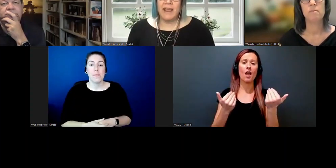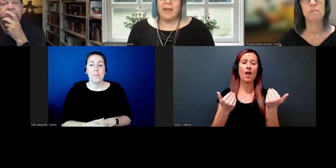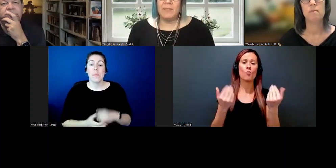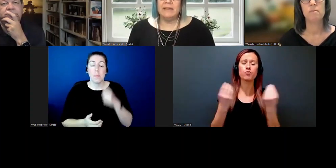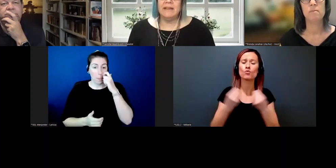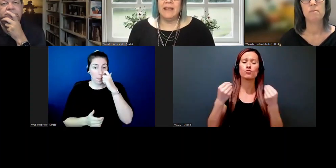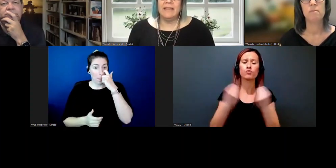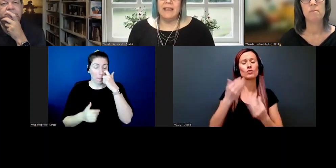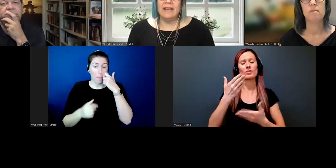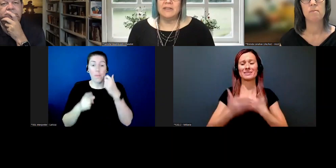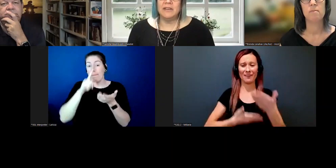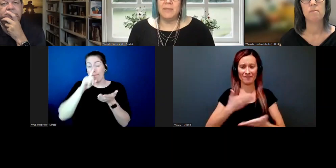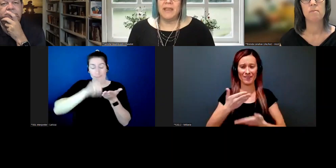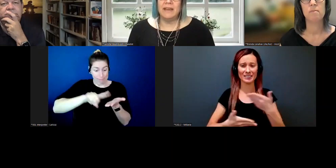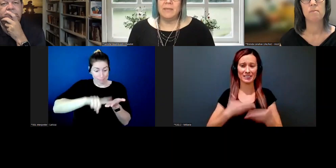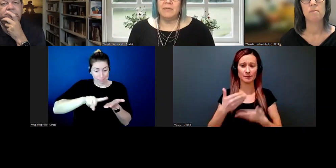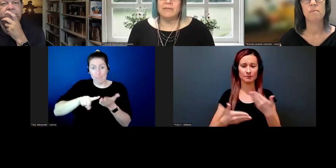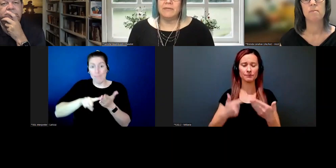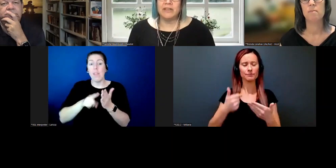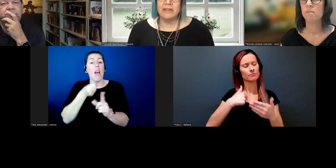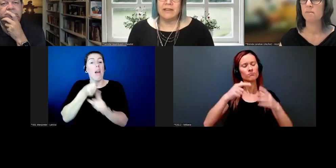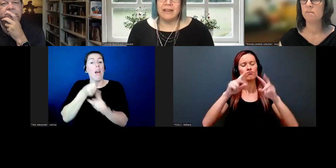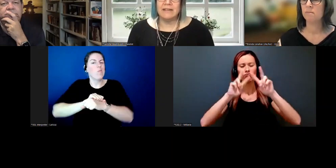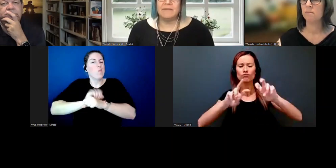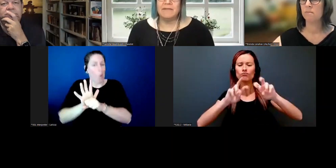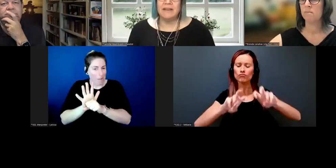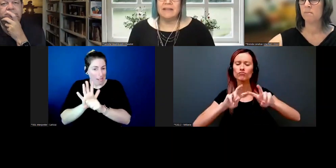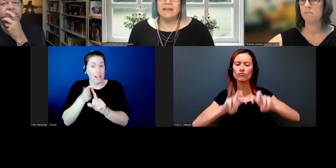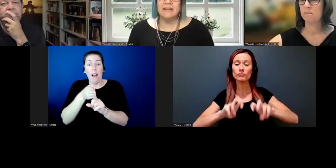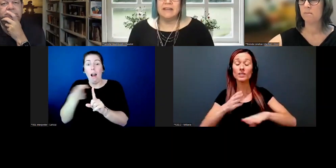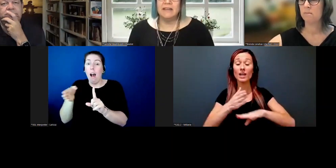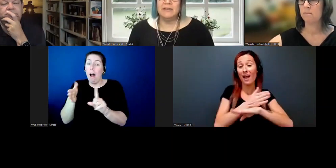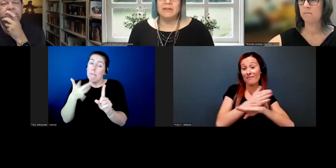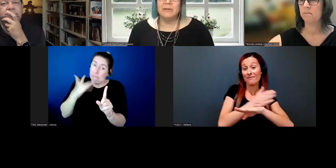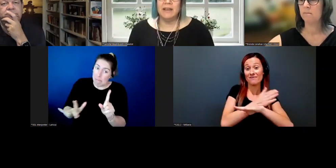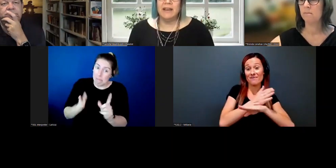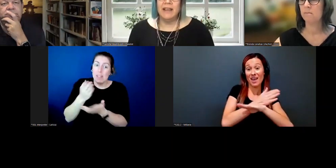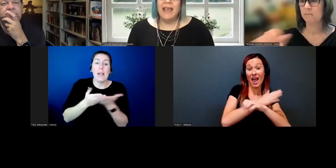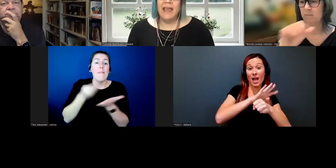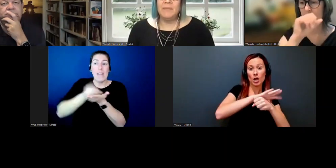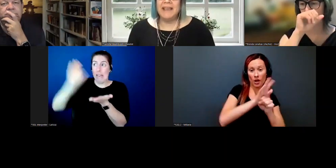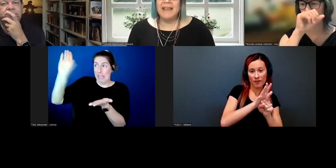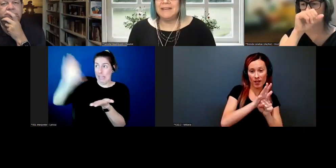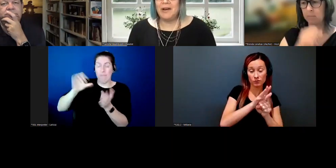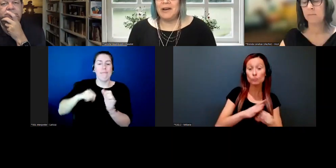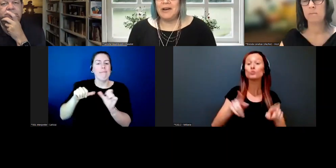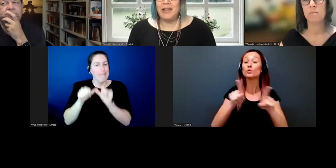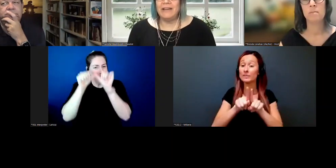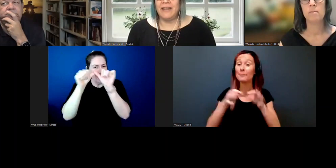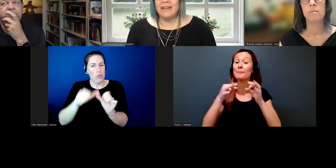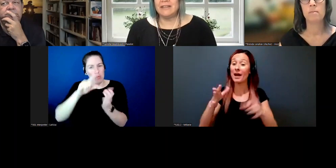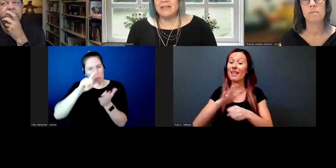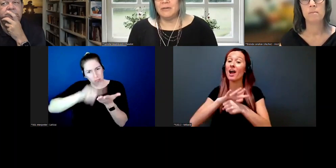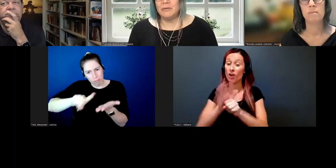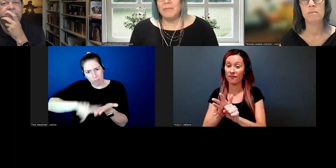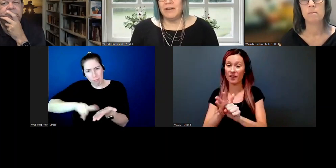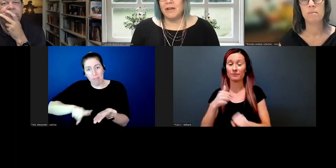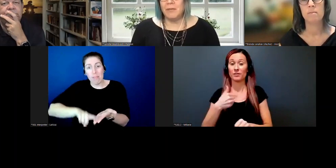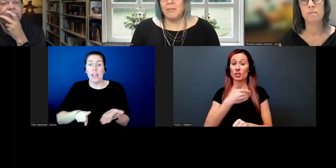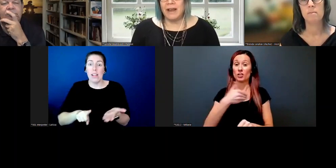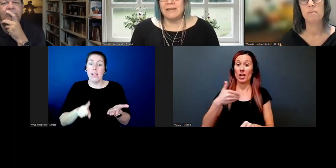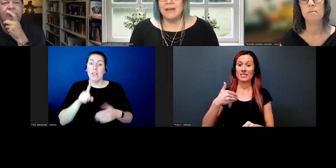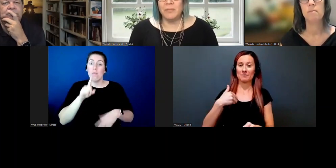COVID happened, and then during the pandemic was fortunate to get some funding to continue to do it. And because there aren't a lot of us, children with